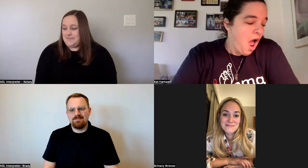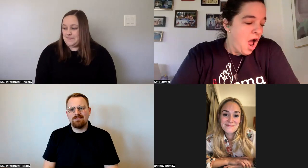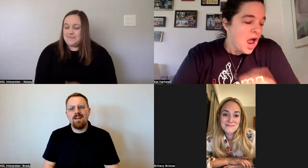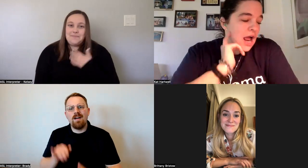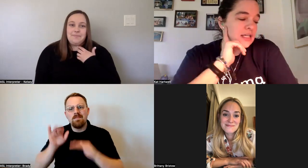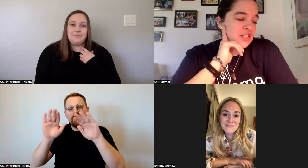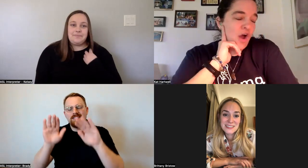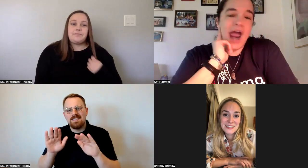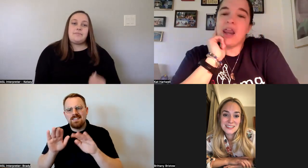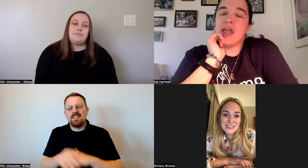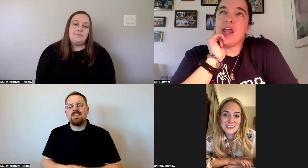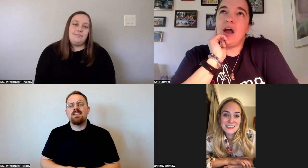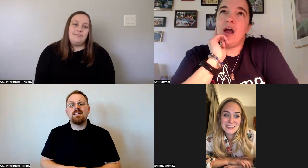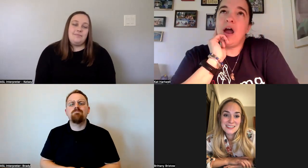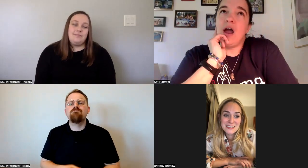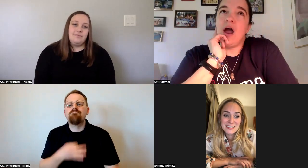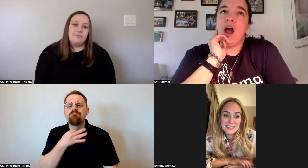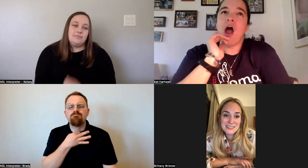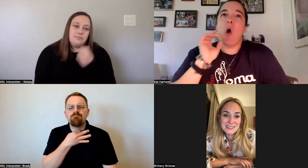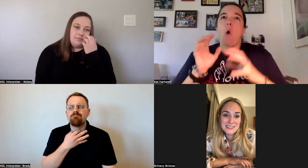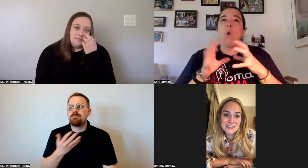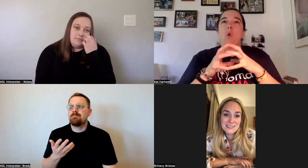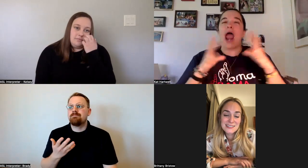Great. And there any